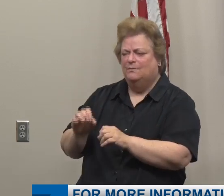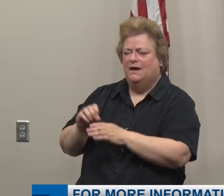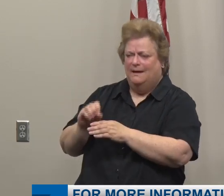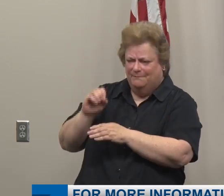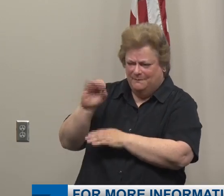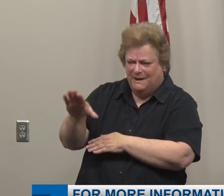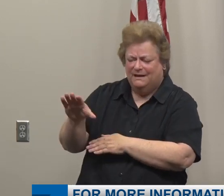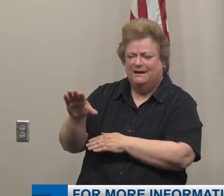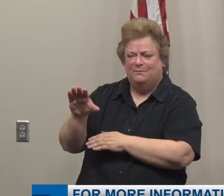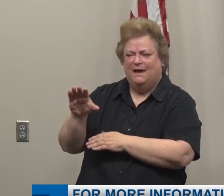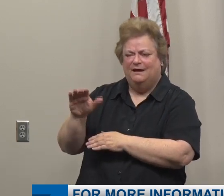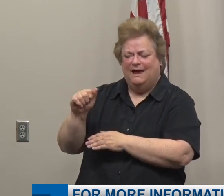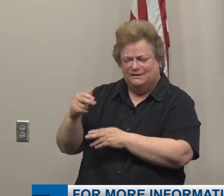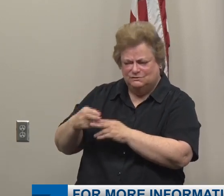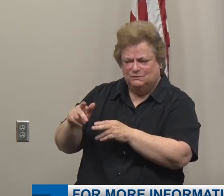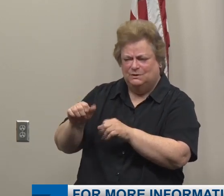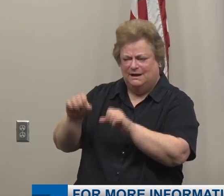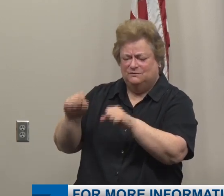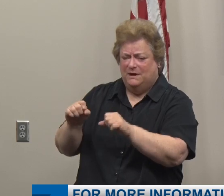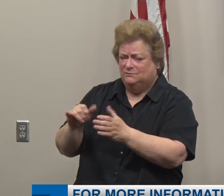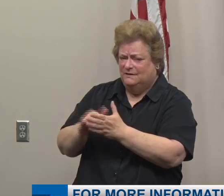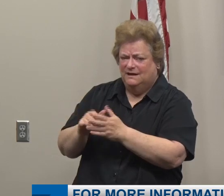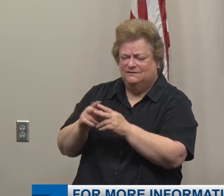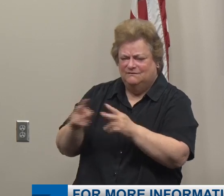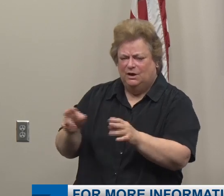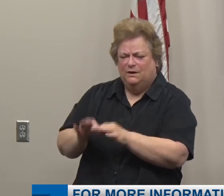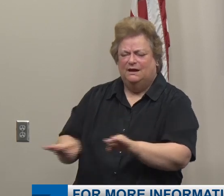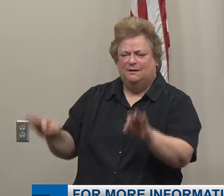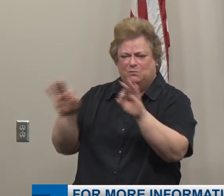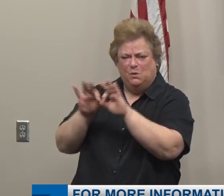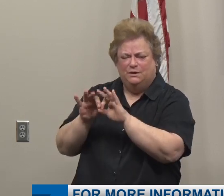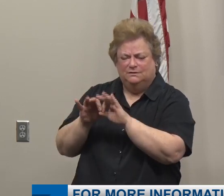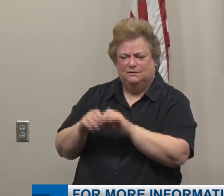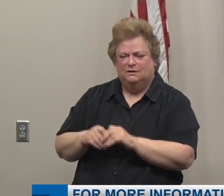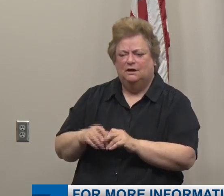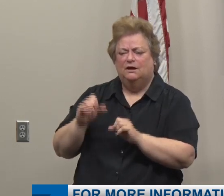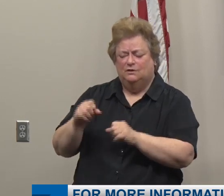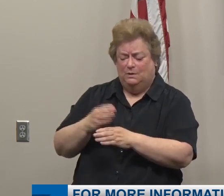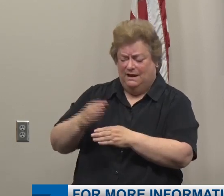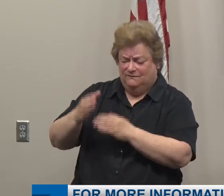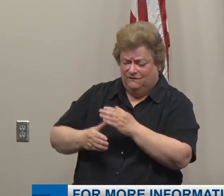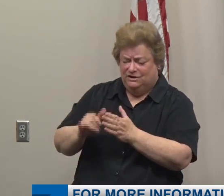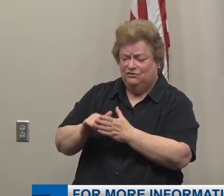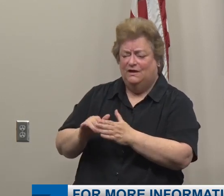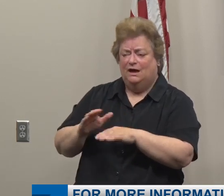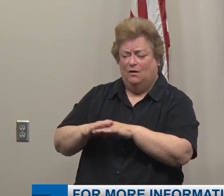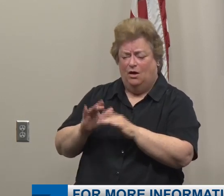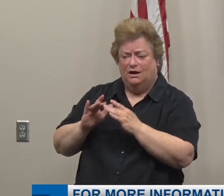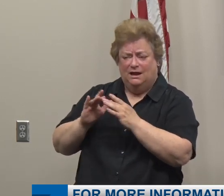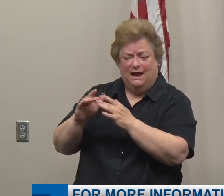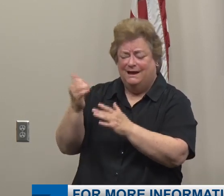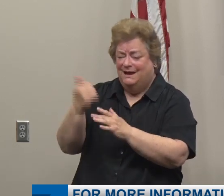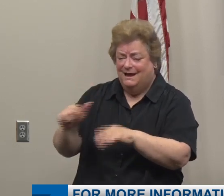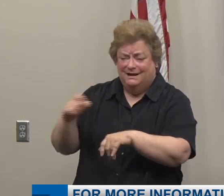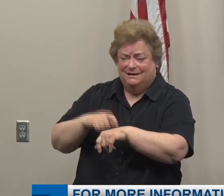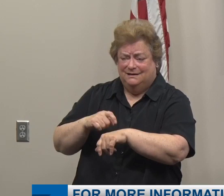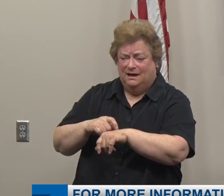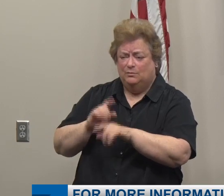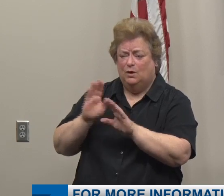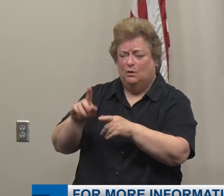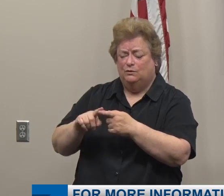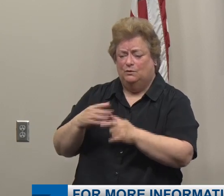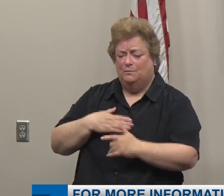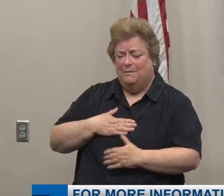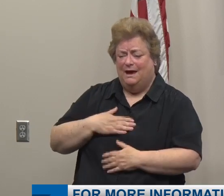as possible is more important than ever before and again you can complete the census online anytime if you go to my